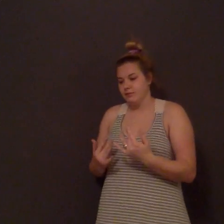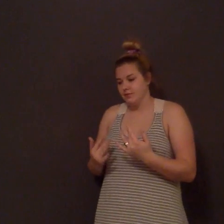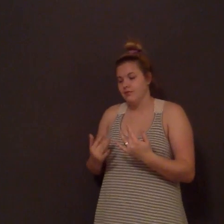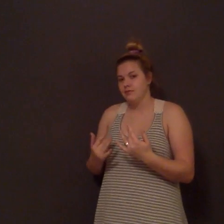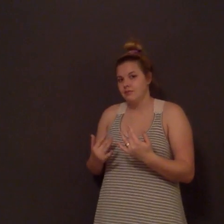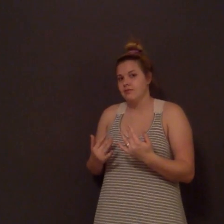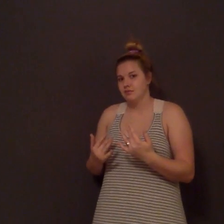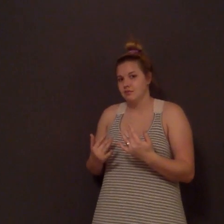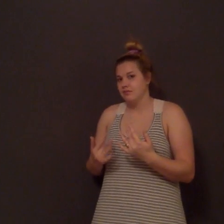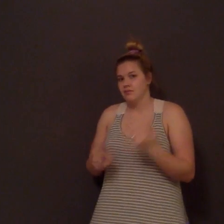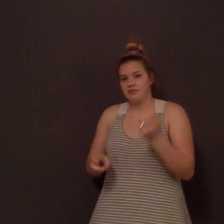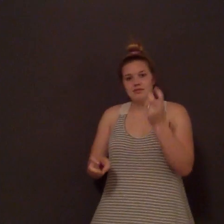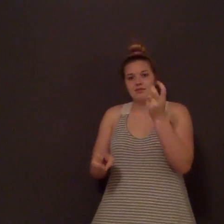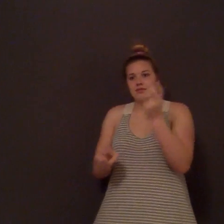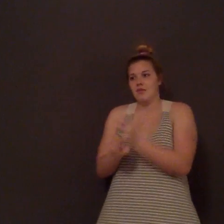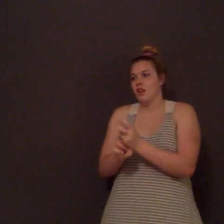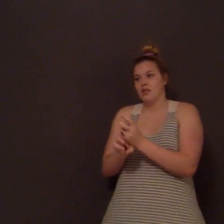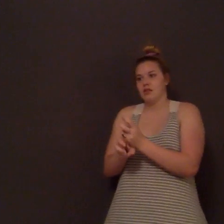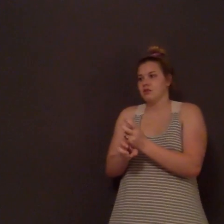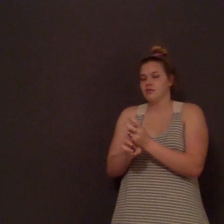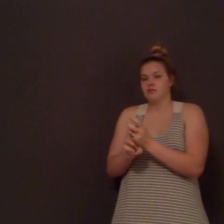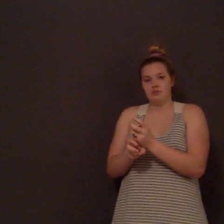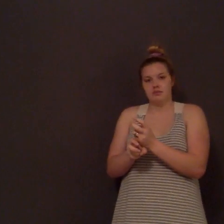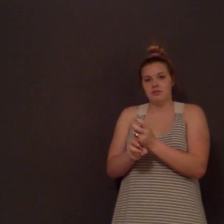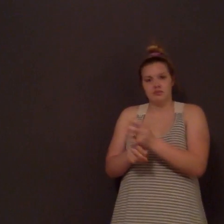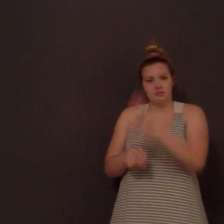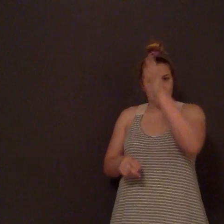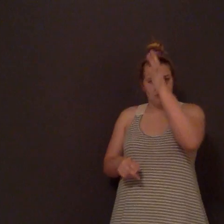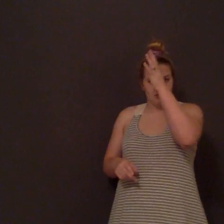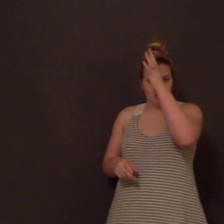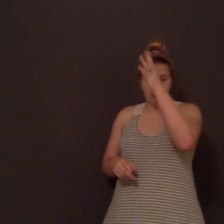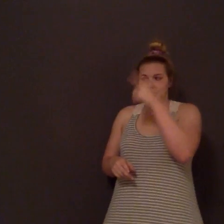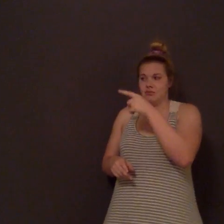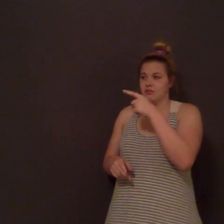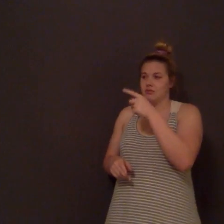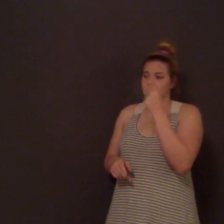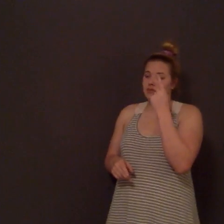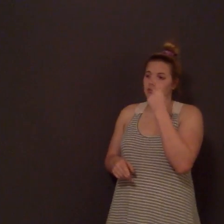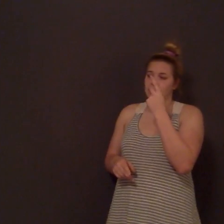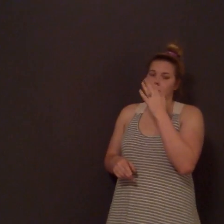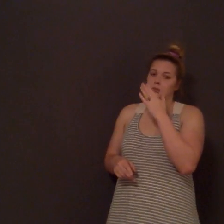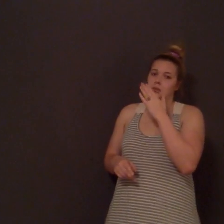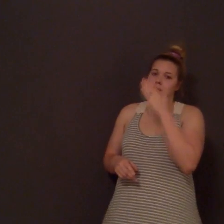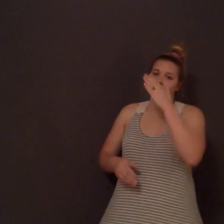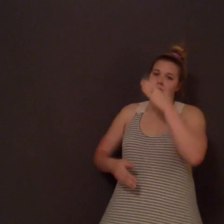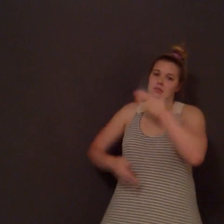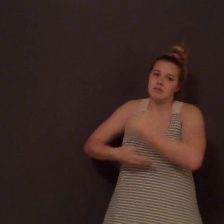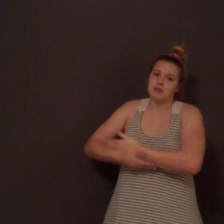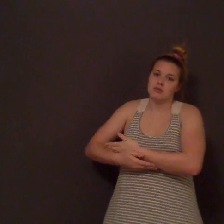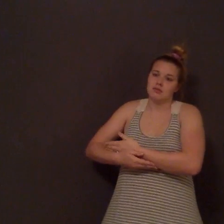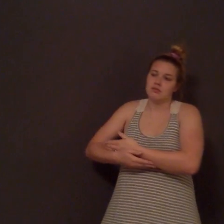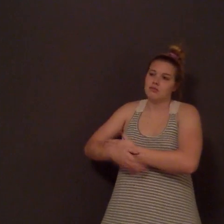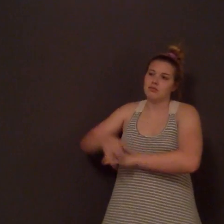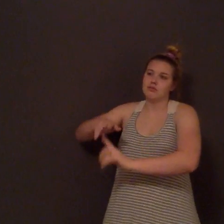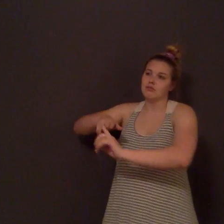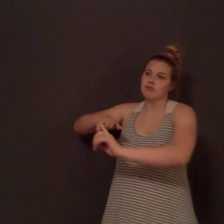One of the hardest things for a father is when it comes time to send his little girl off to college. Rachel, we love you so